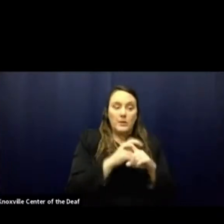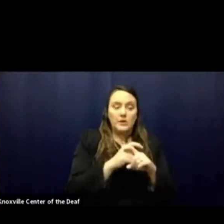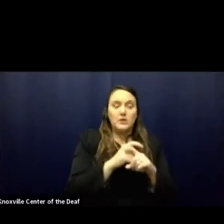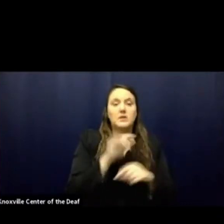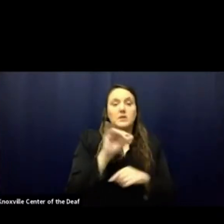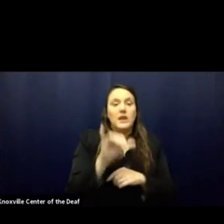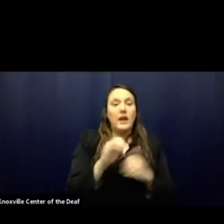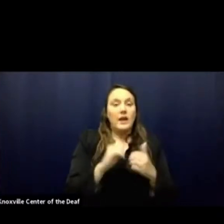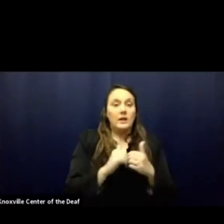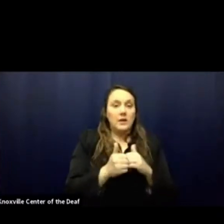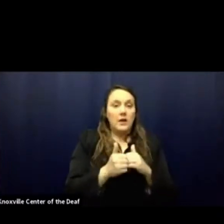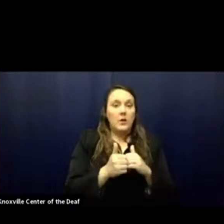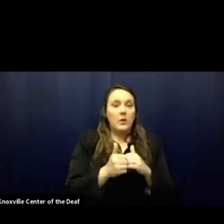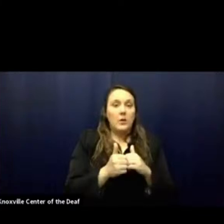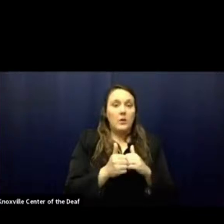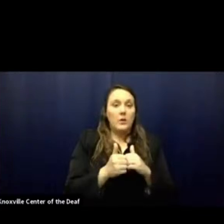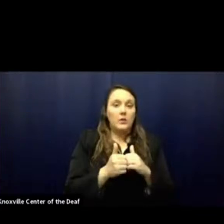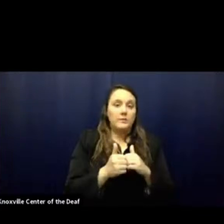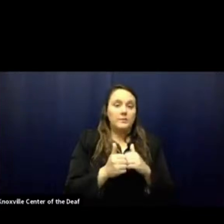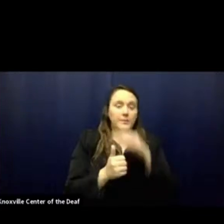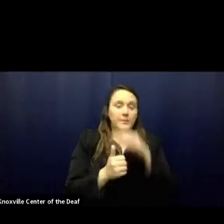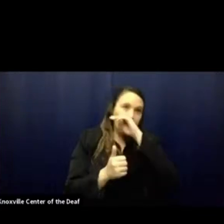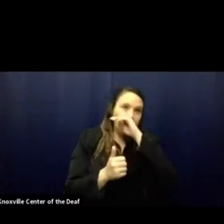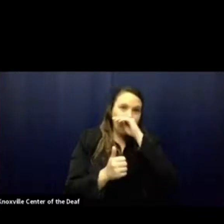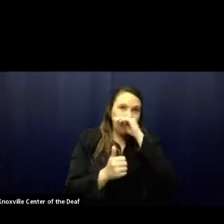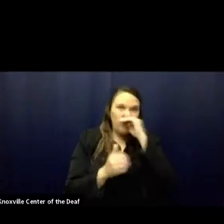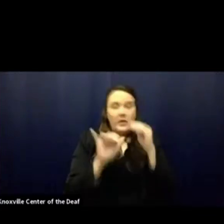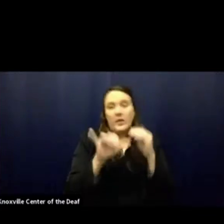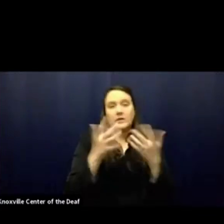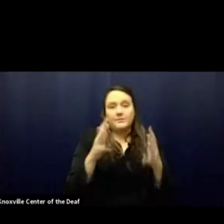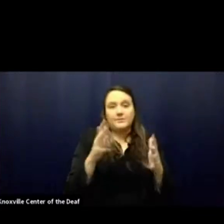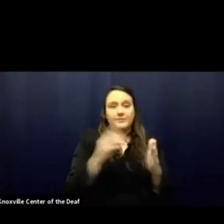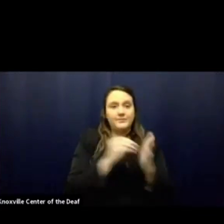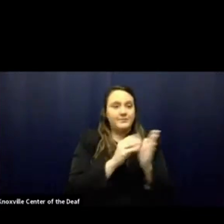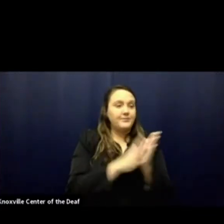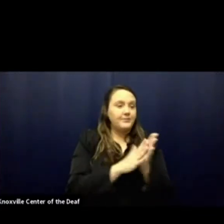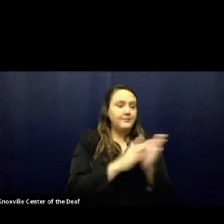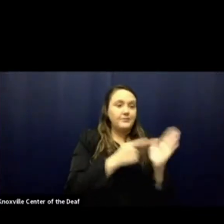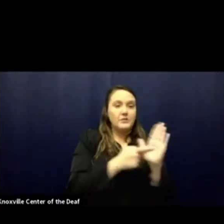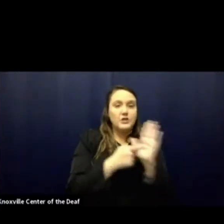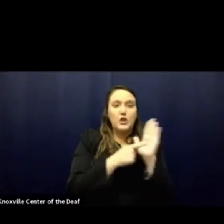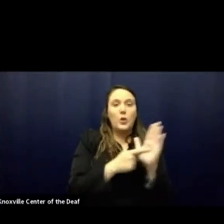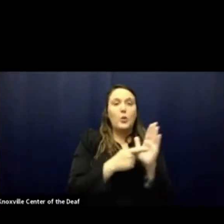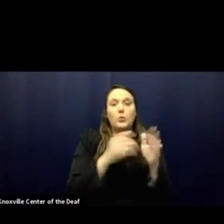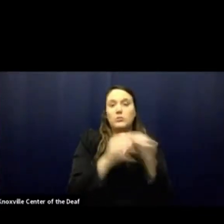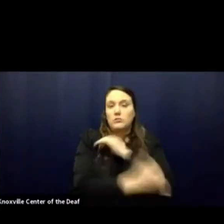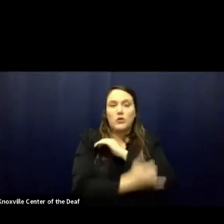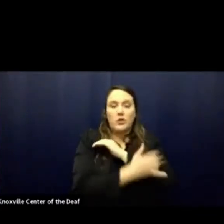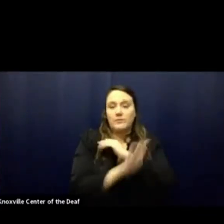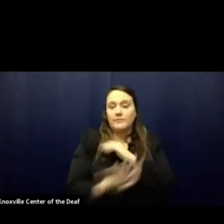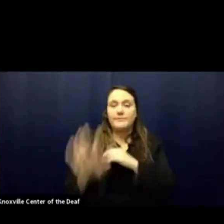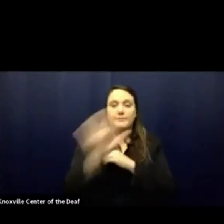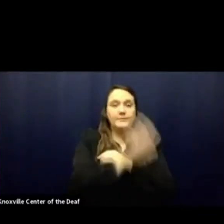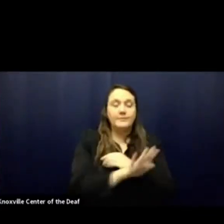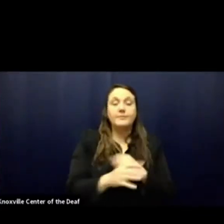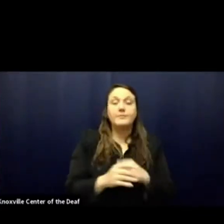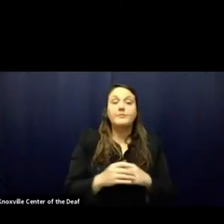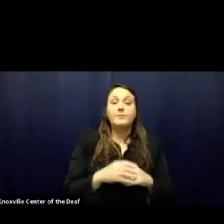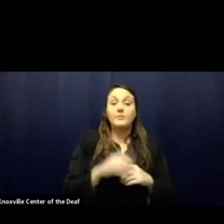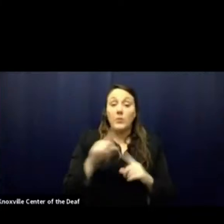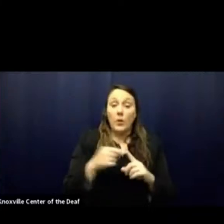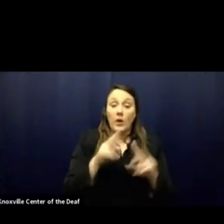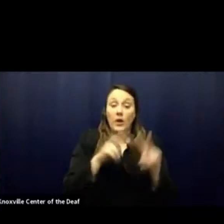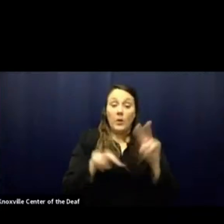that's, that's well documented across the country and other places. And when we look at the